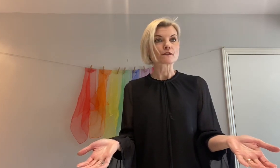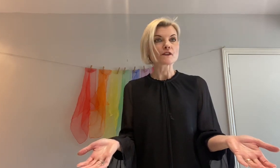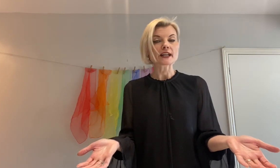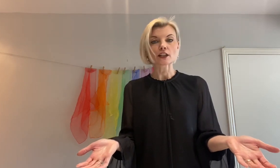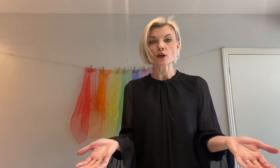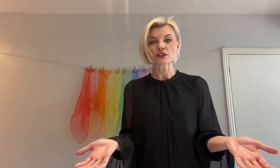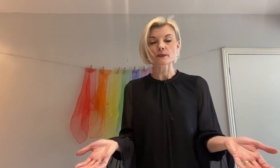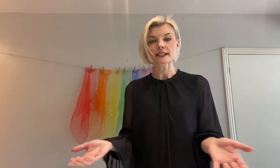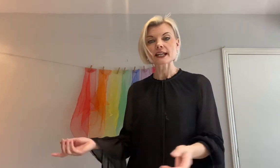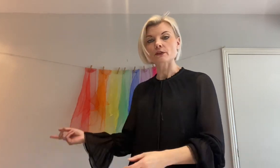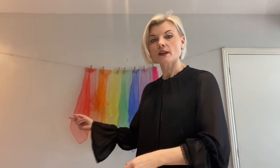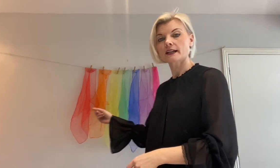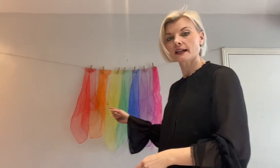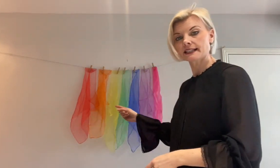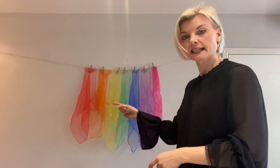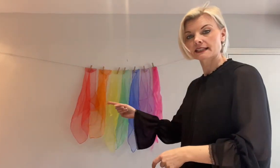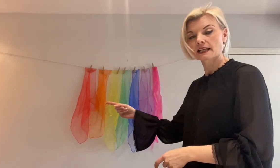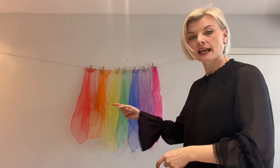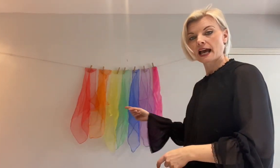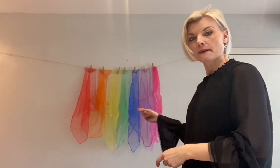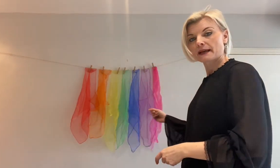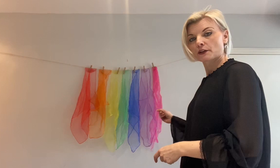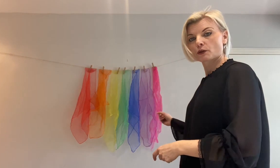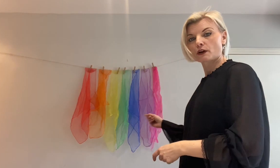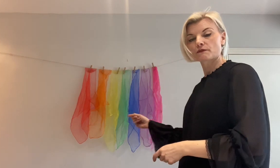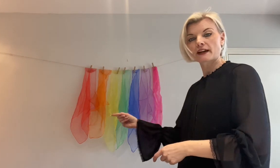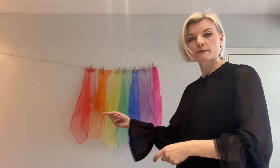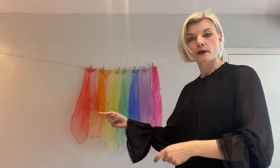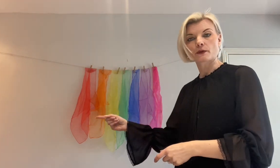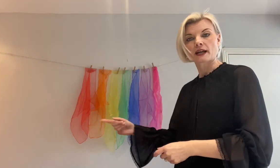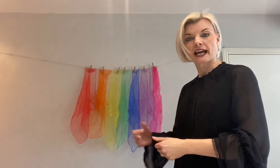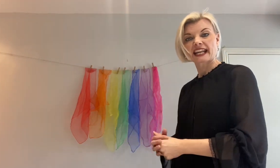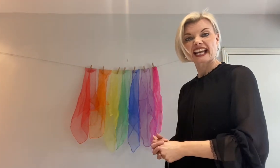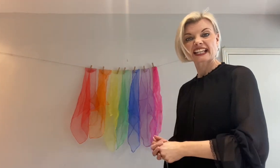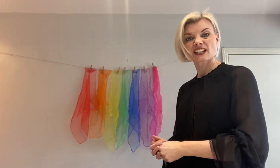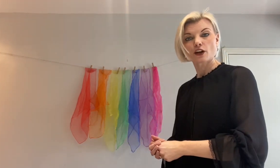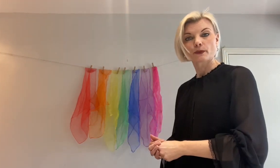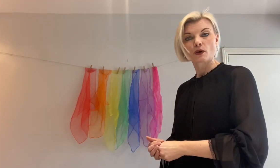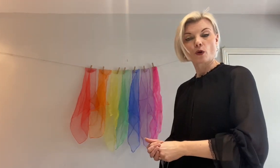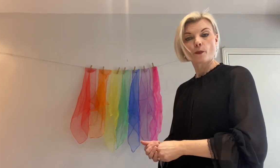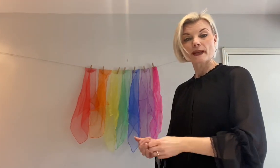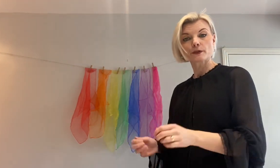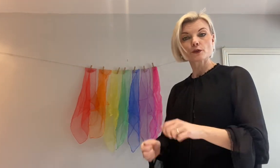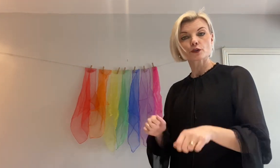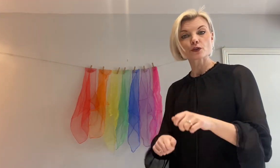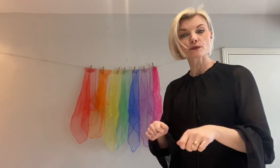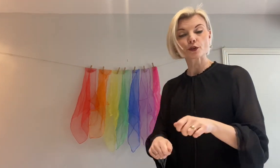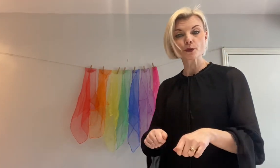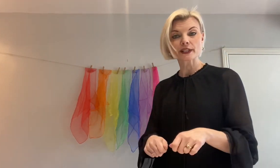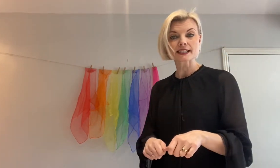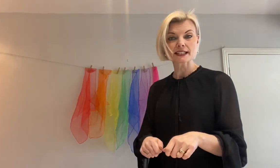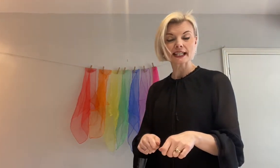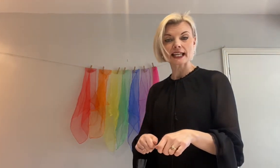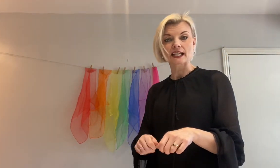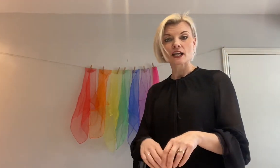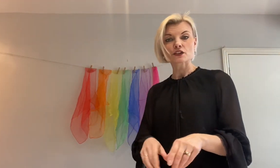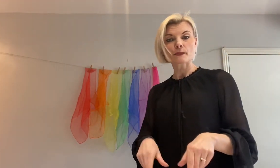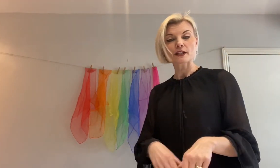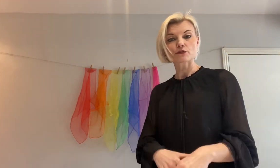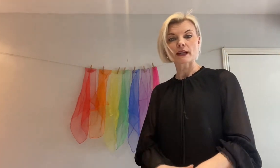find lots of material like I did and make your own rainbow and hang it up. Or maybe you could do some gluing and sticking to make a